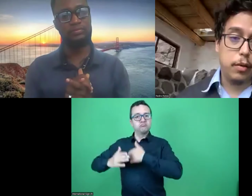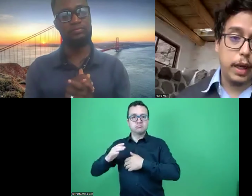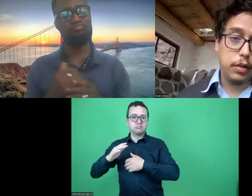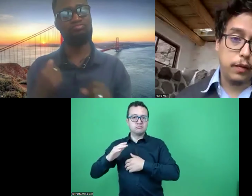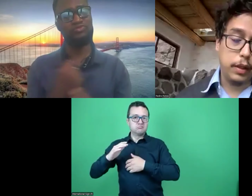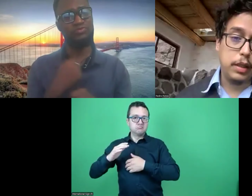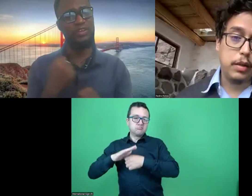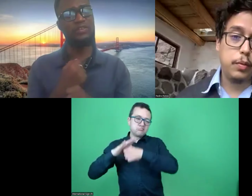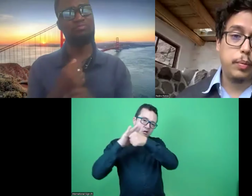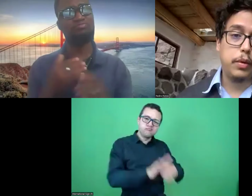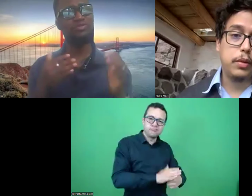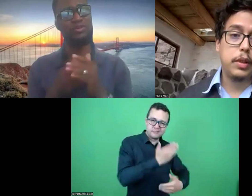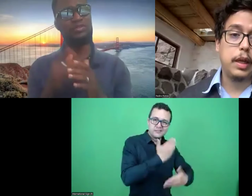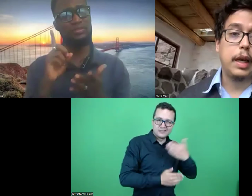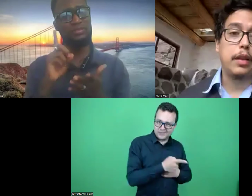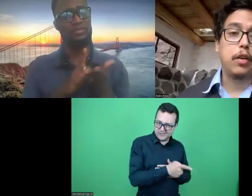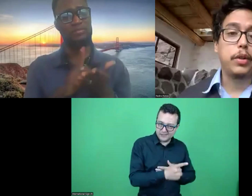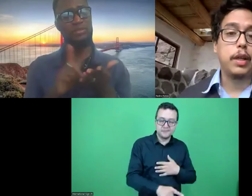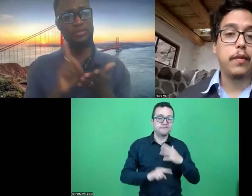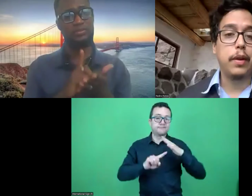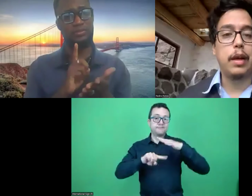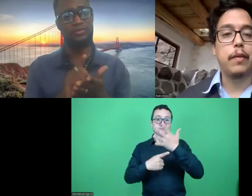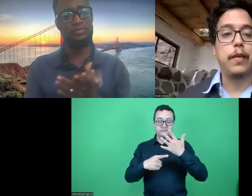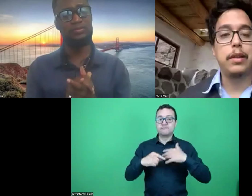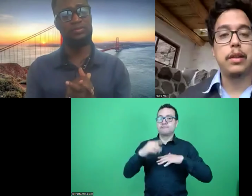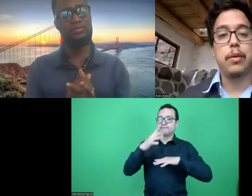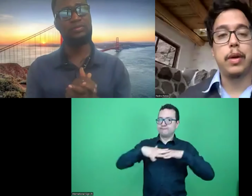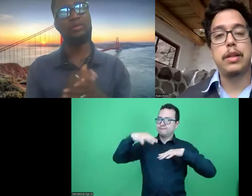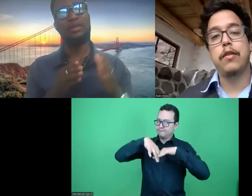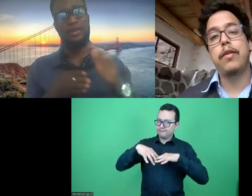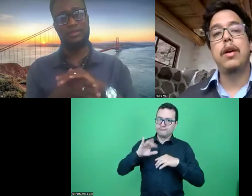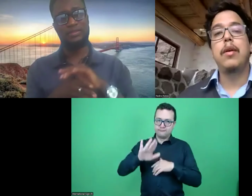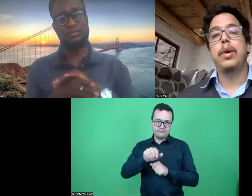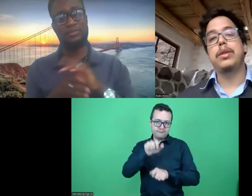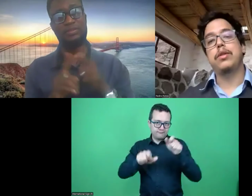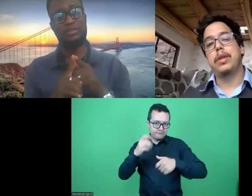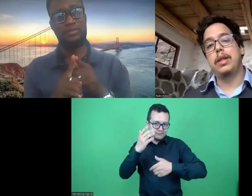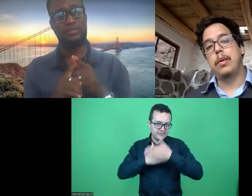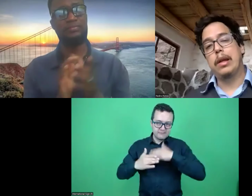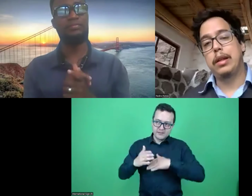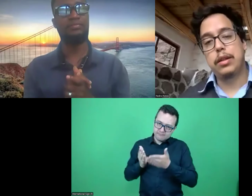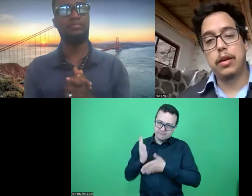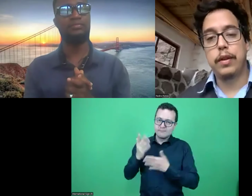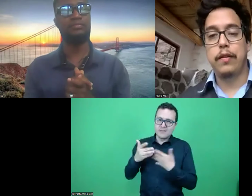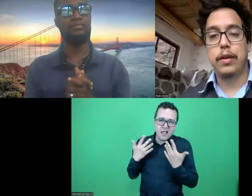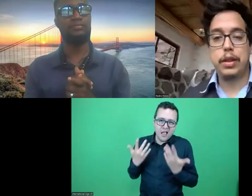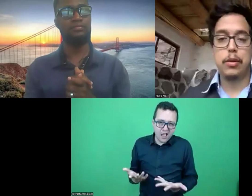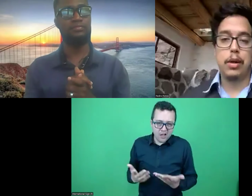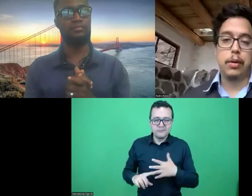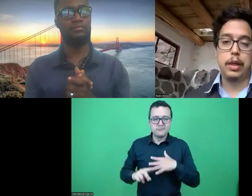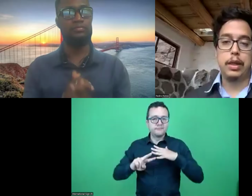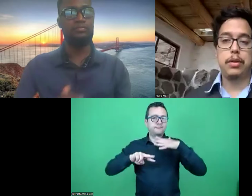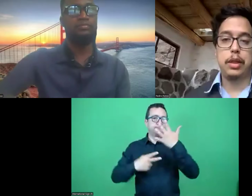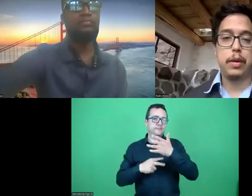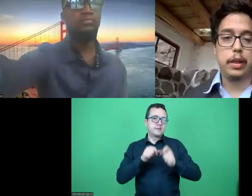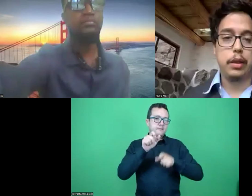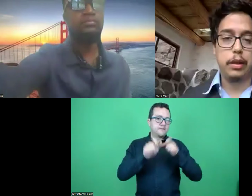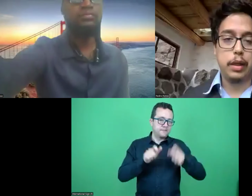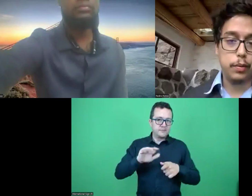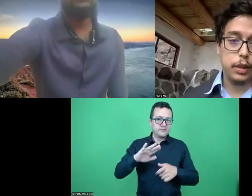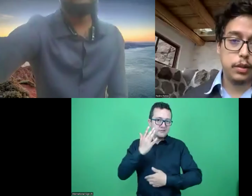advancing the rights of indigenous peoples. And number 7, advancing the rights of persons with disabilities of diverse sexual orientation,